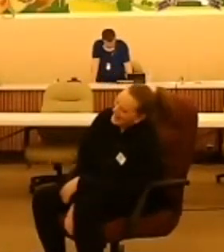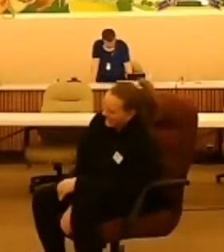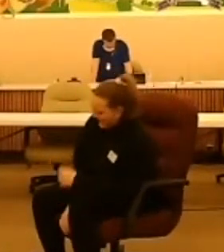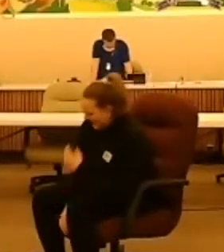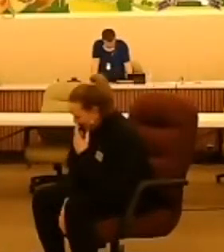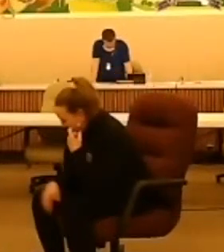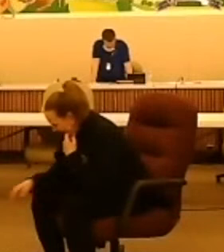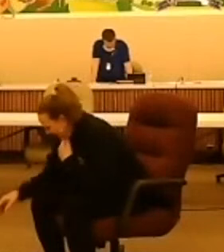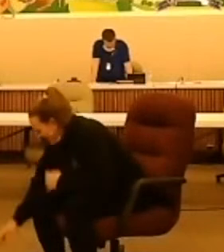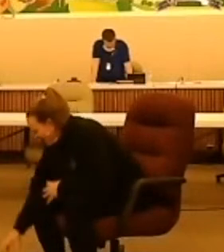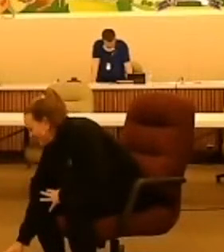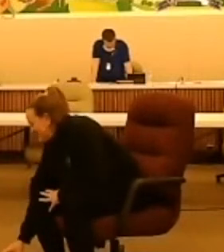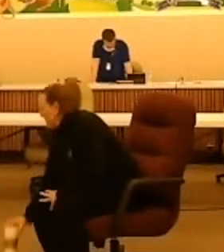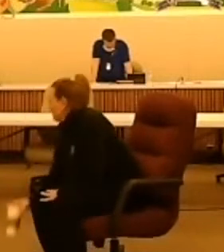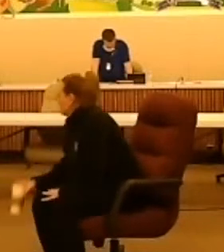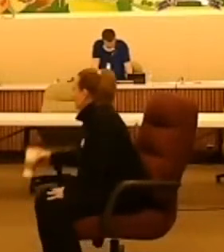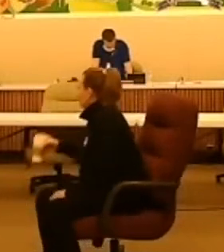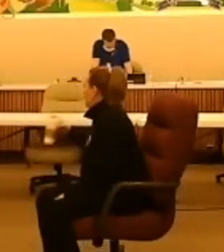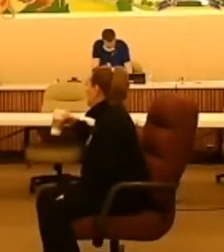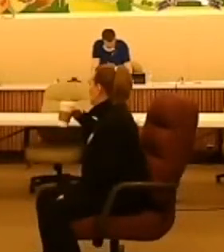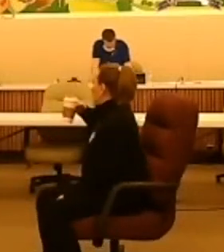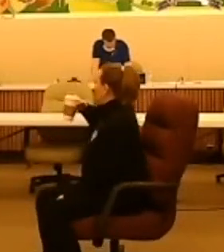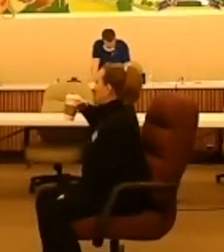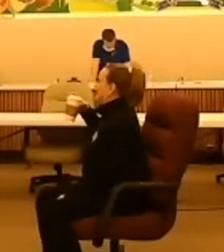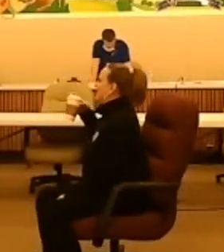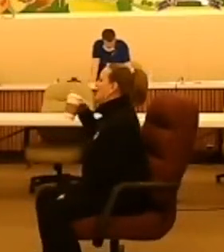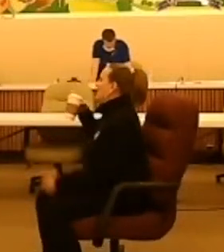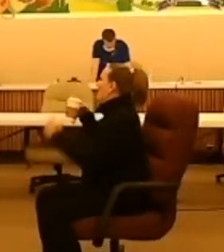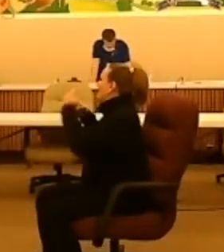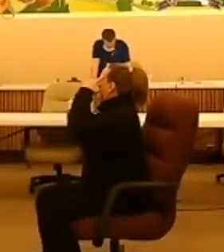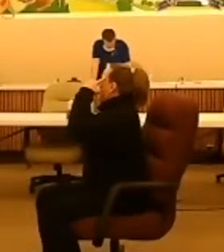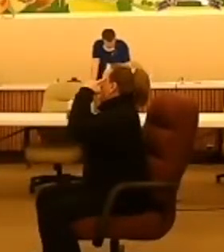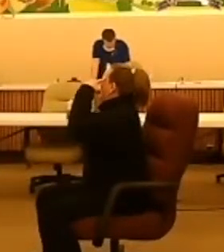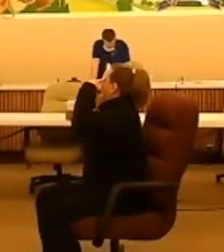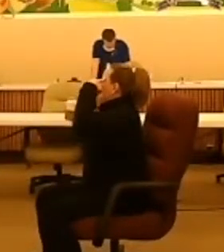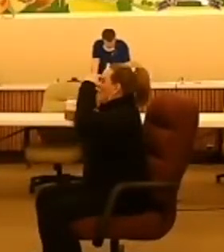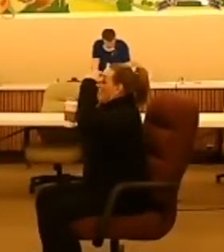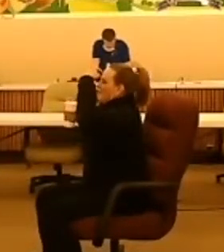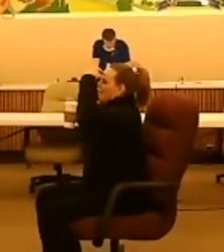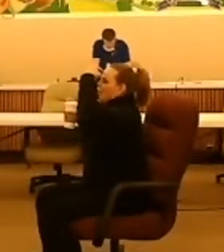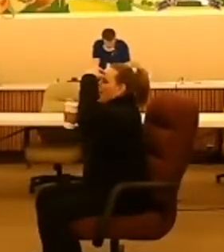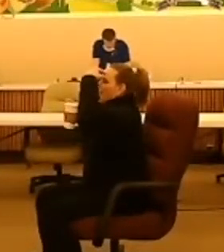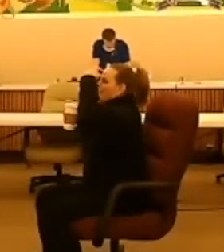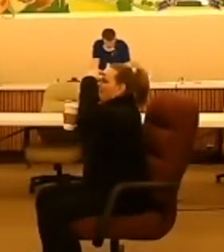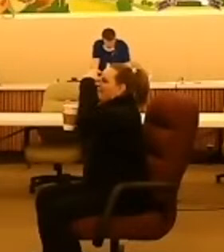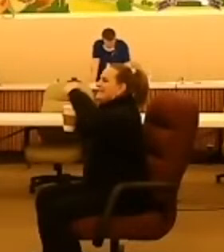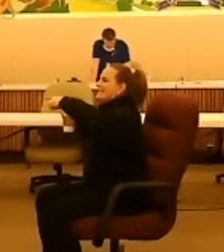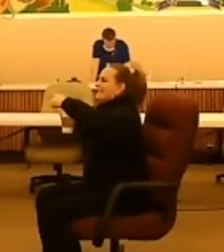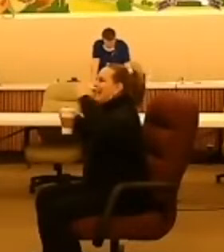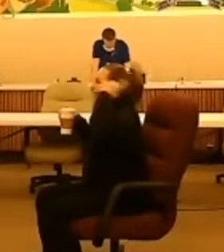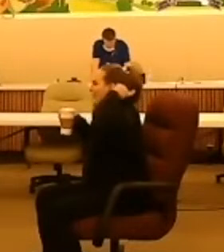I do. If I have a tight ponytail, I get a headache. I would think, I mean.